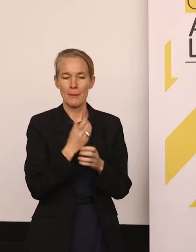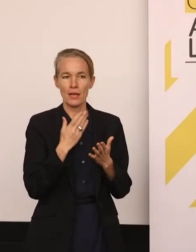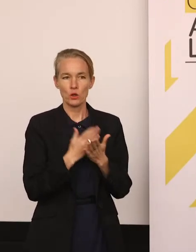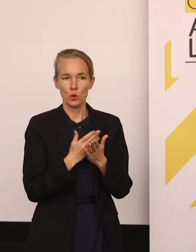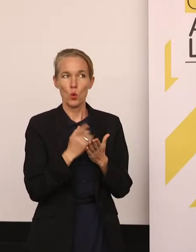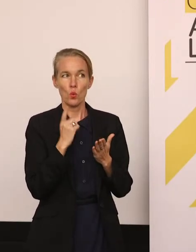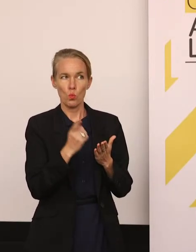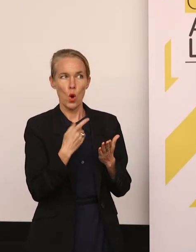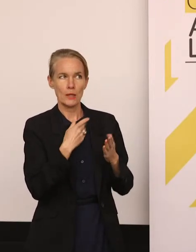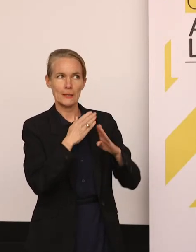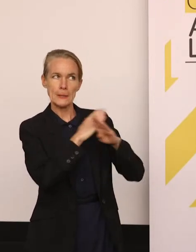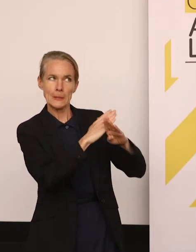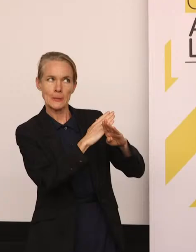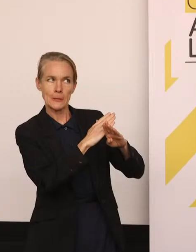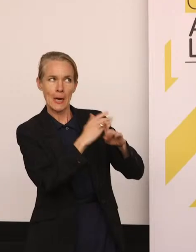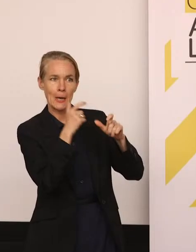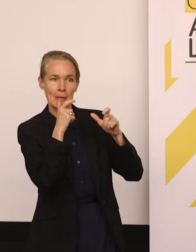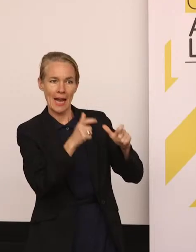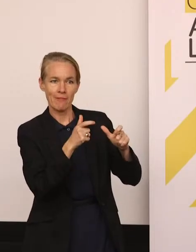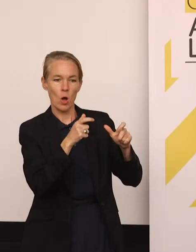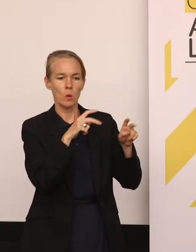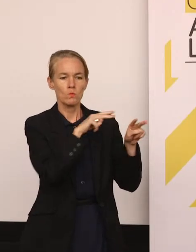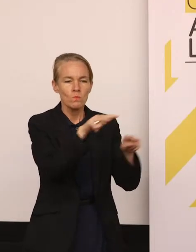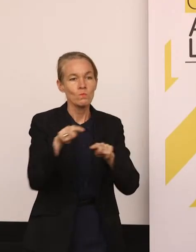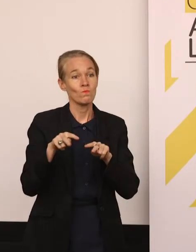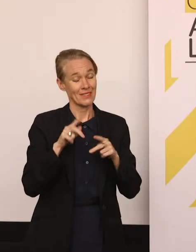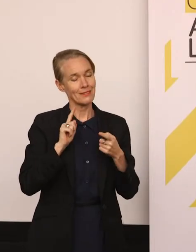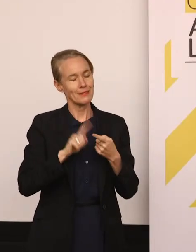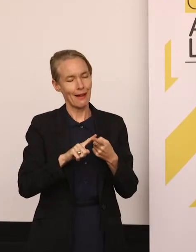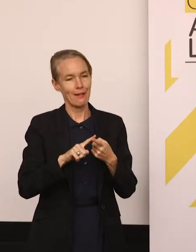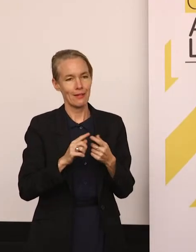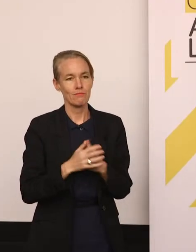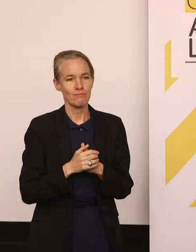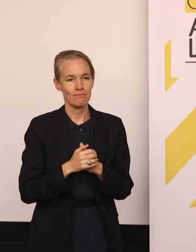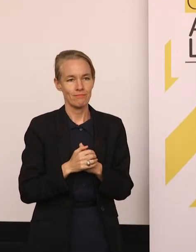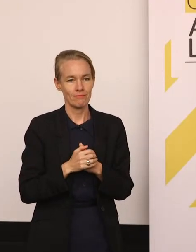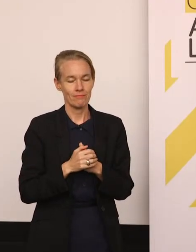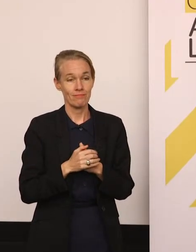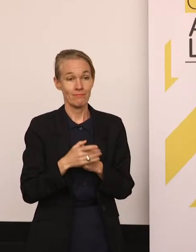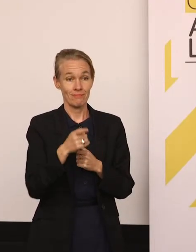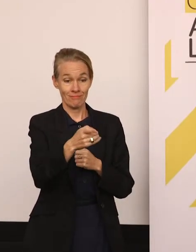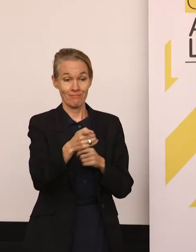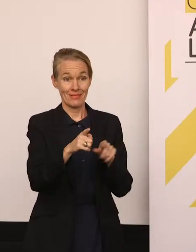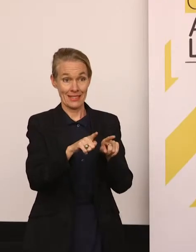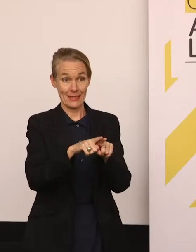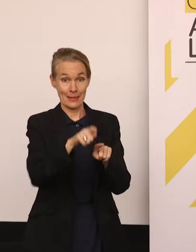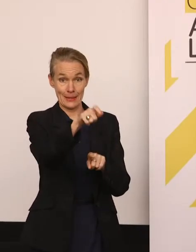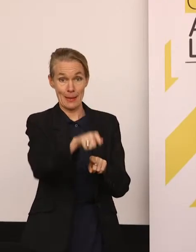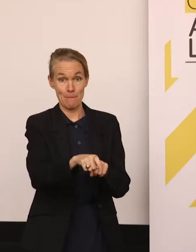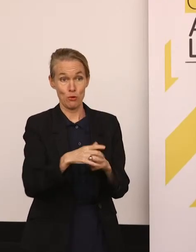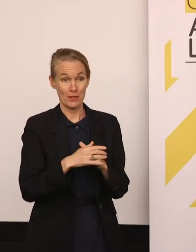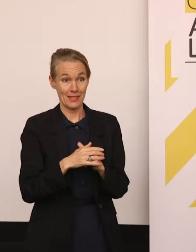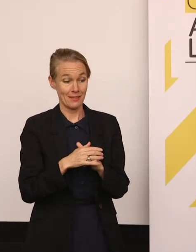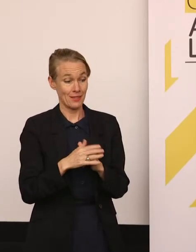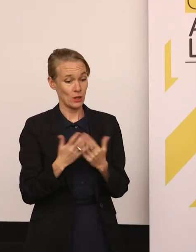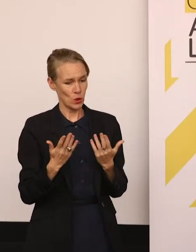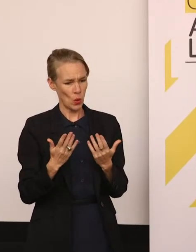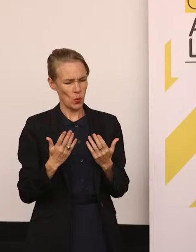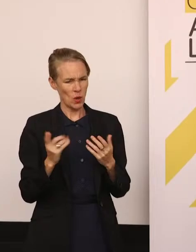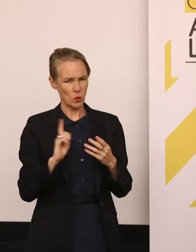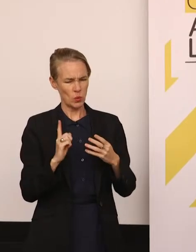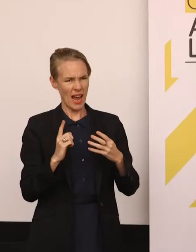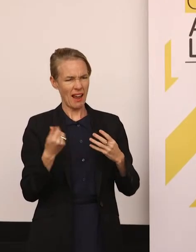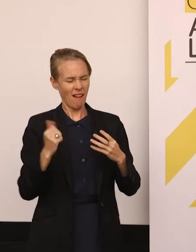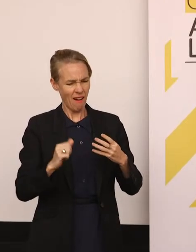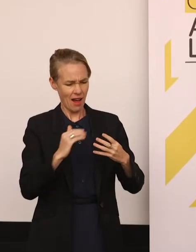the gains we have made. It is, of course, the first day of level 1. Did you do anything differently this morning? No, I didn't, actually.